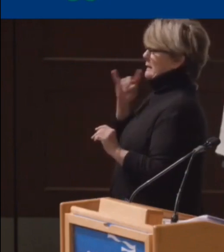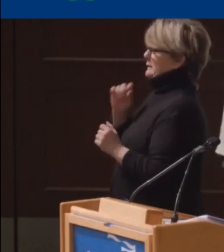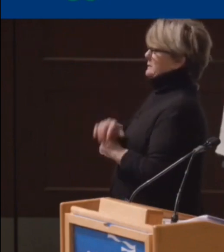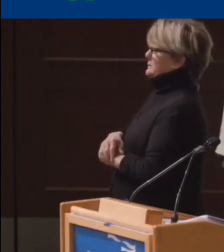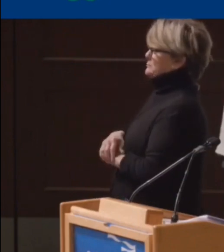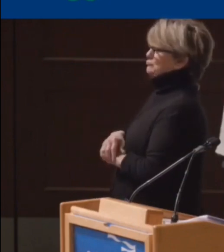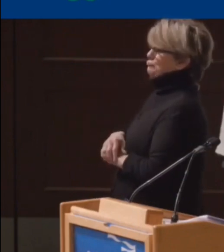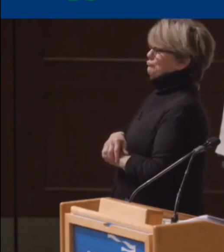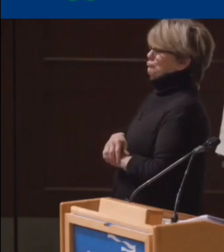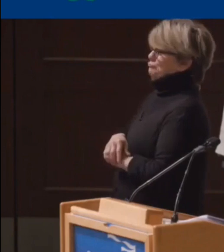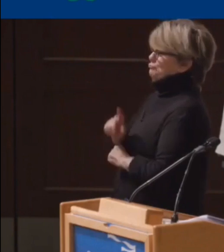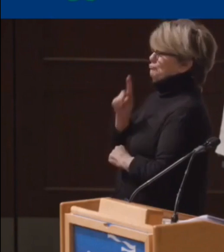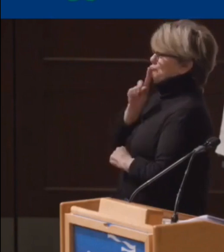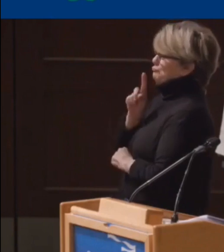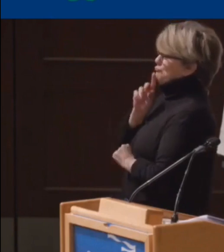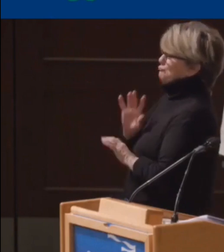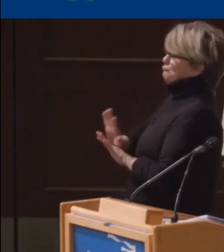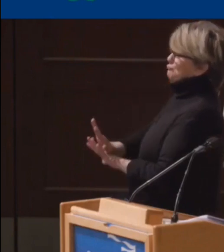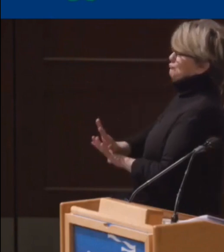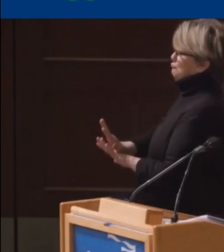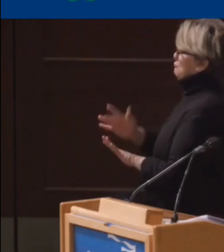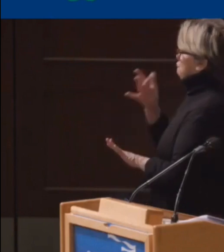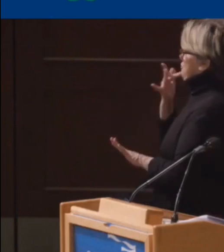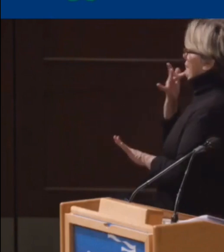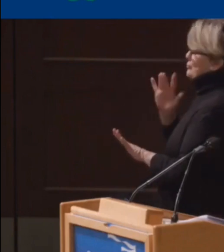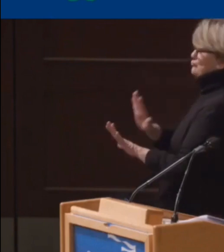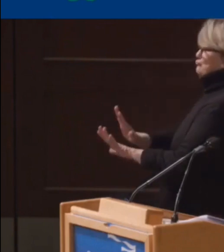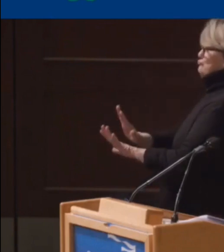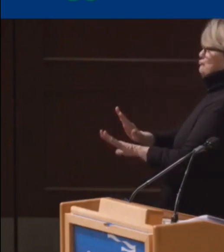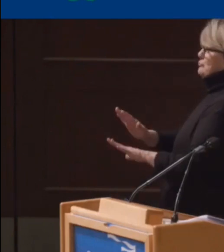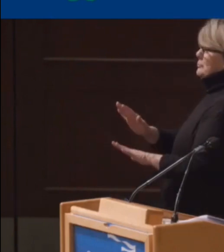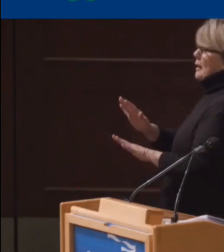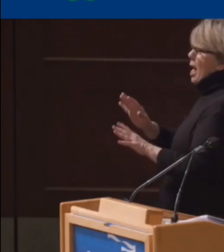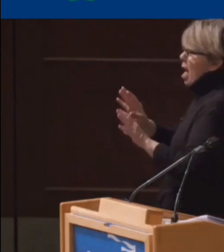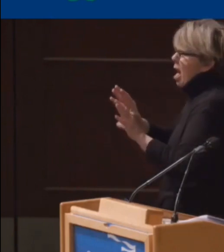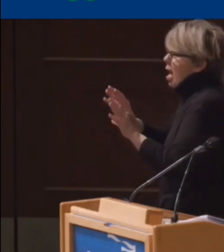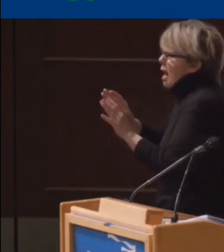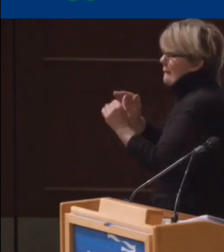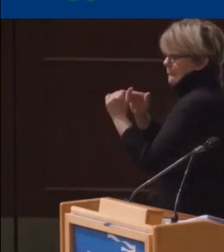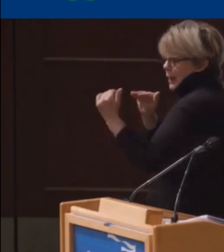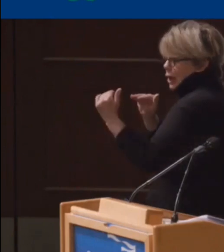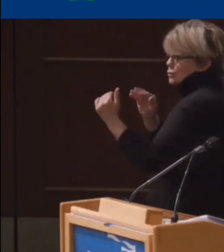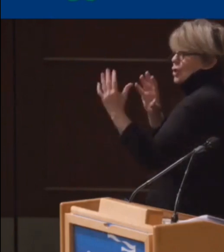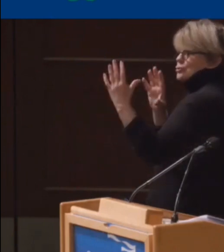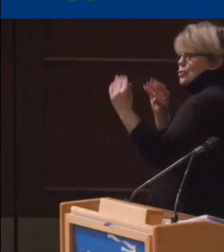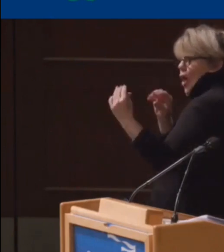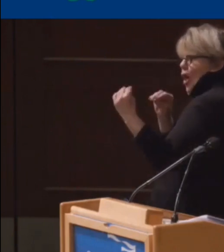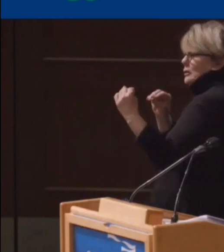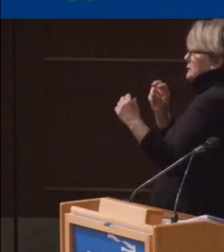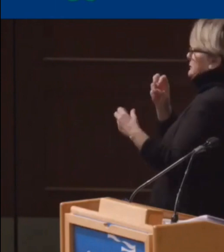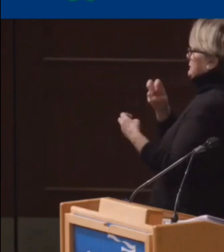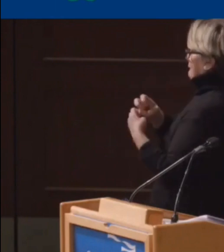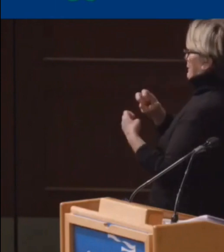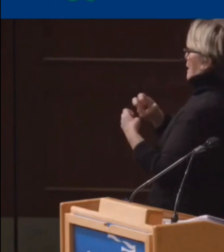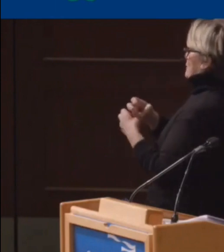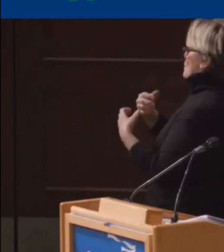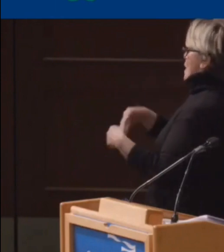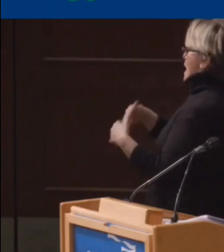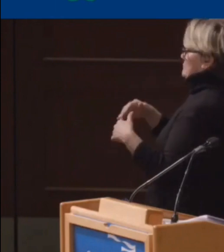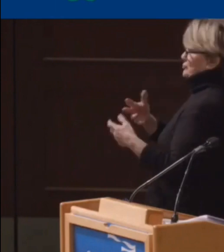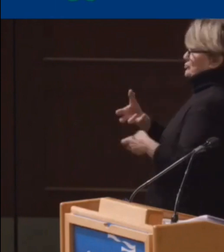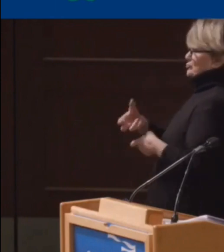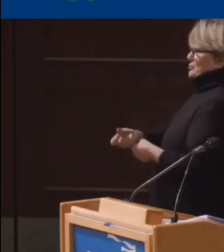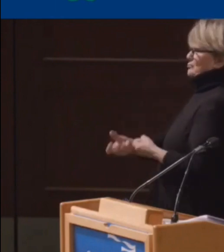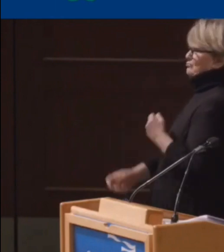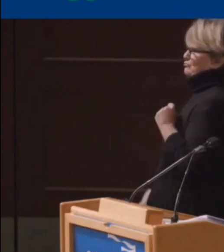chose to keep to myself because I just found it difficult talking with peers. I didn't trust them. A